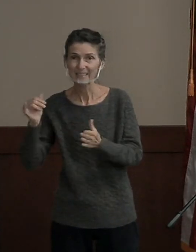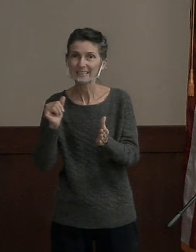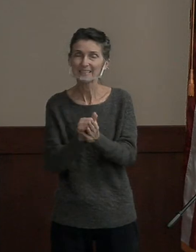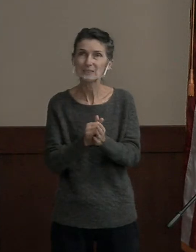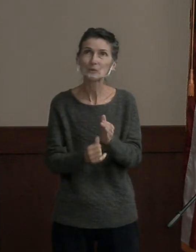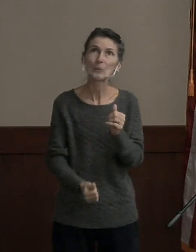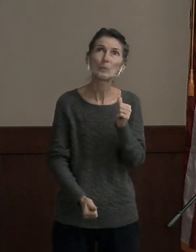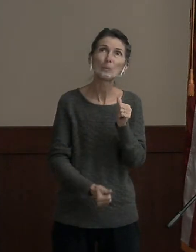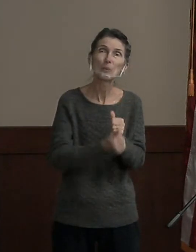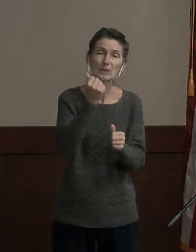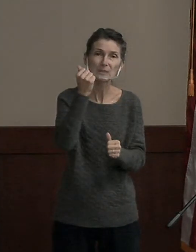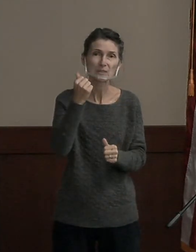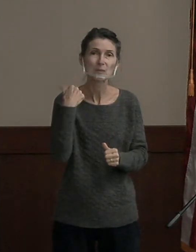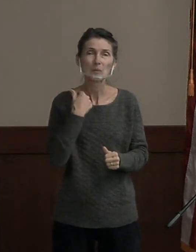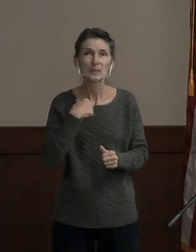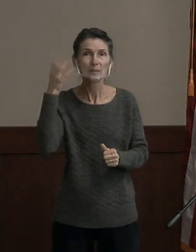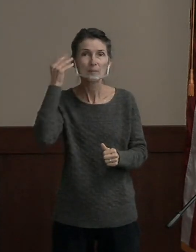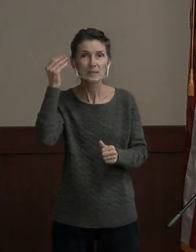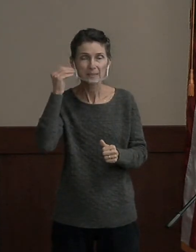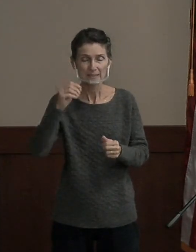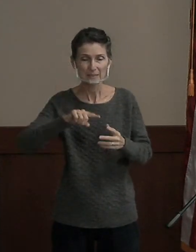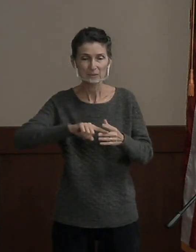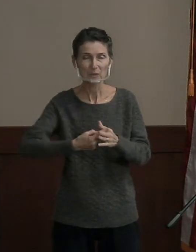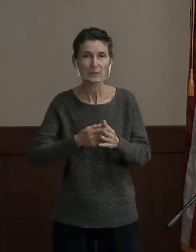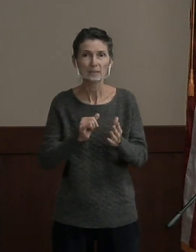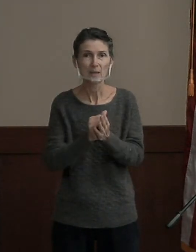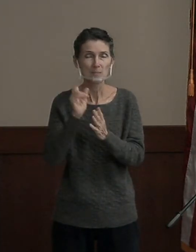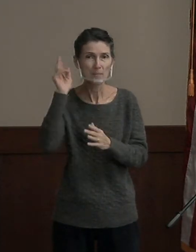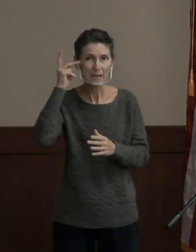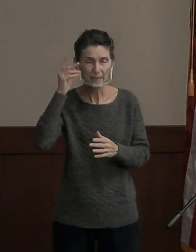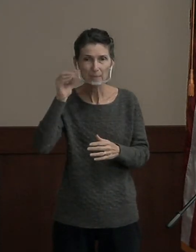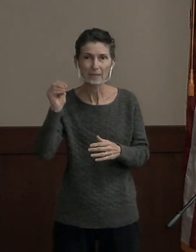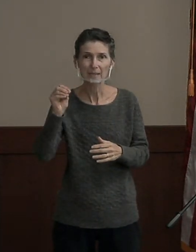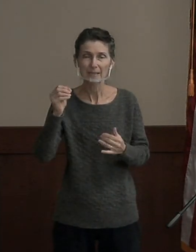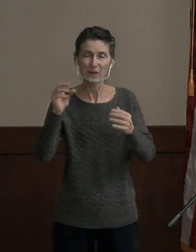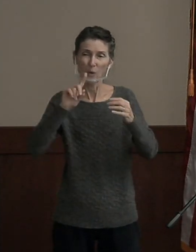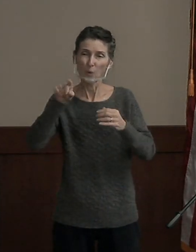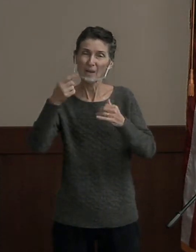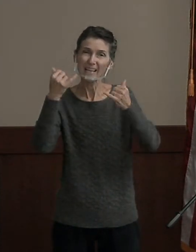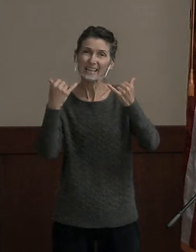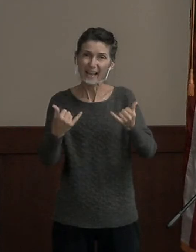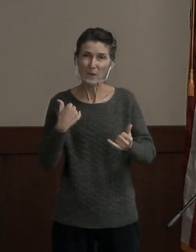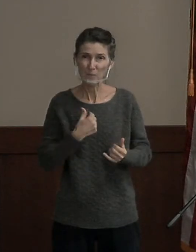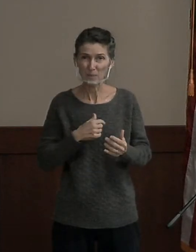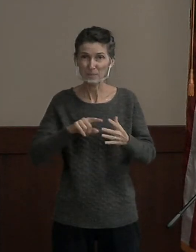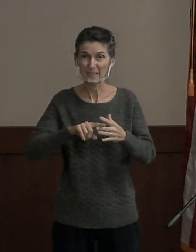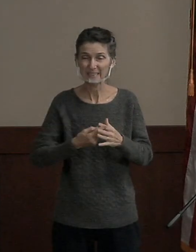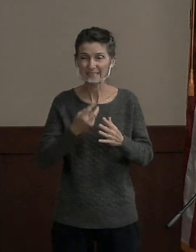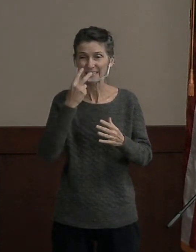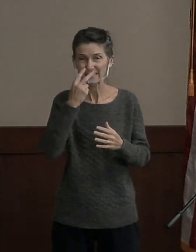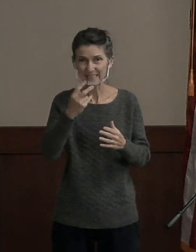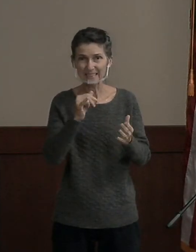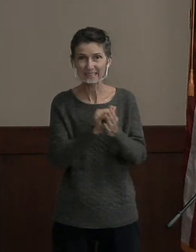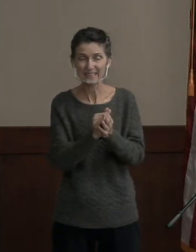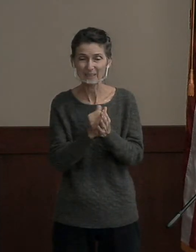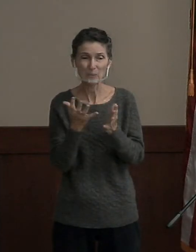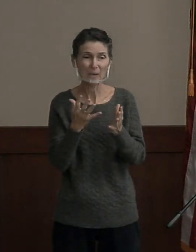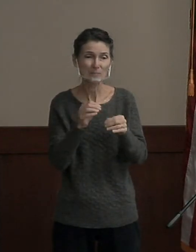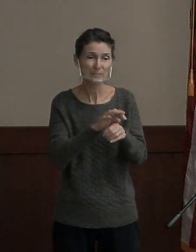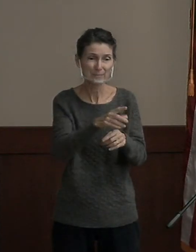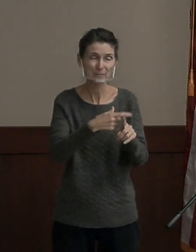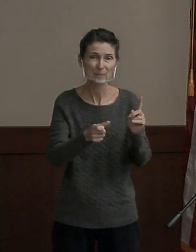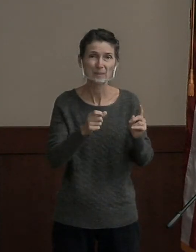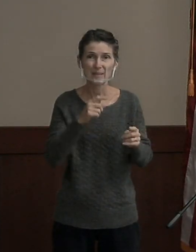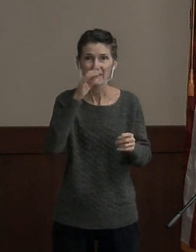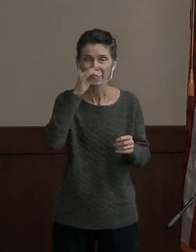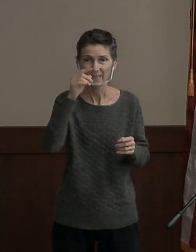the worst spot that we've been in since the start of the pandemic, and only now are we beginning to see the effects of Thanksgiving,